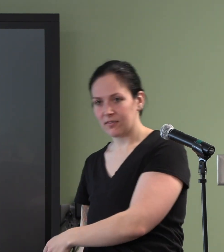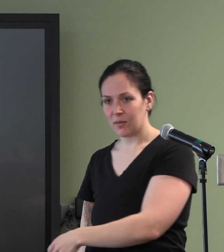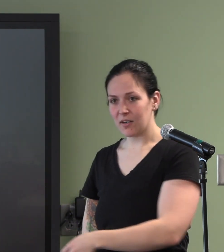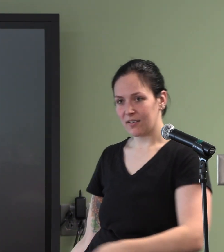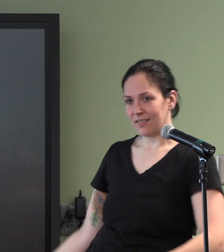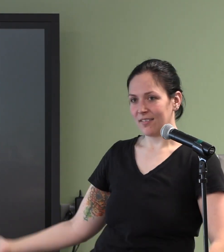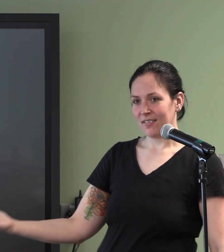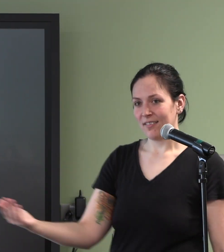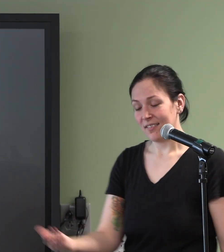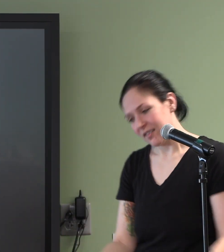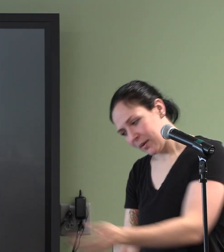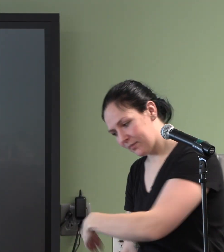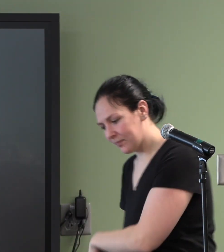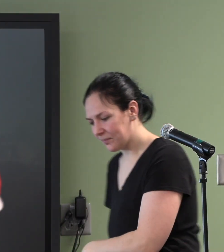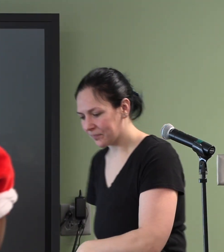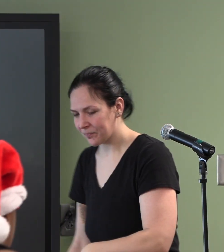Come here. Come on.